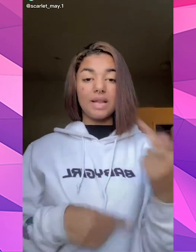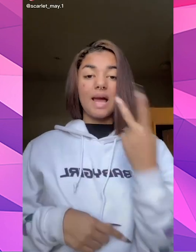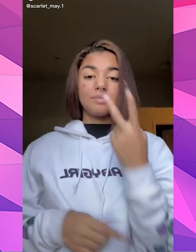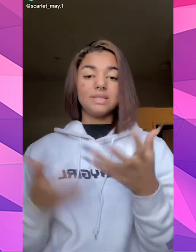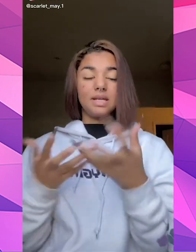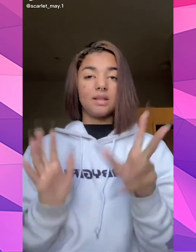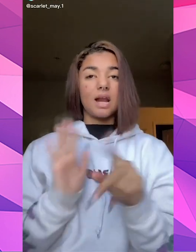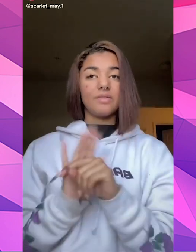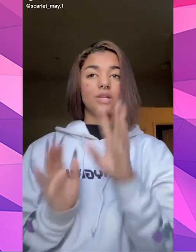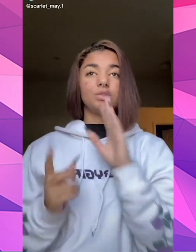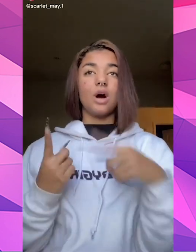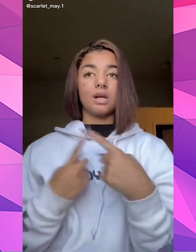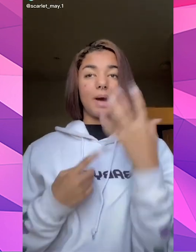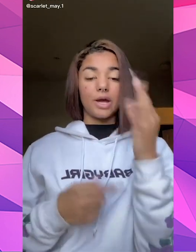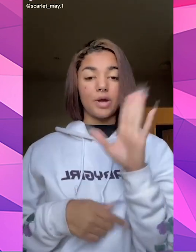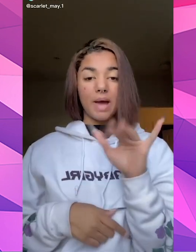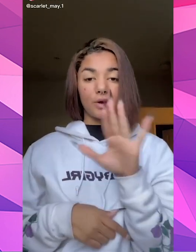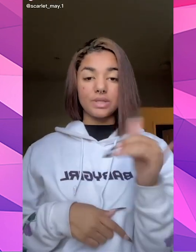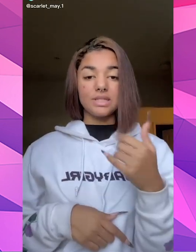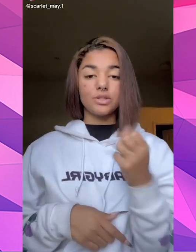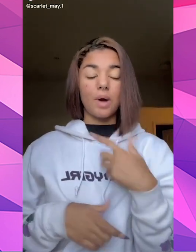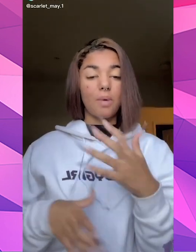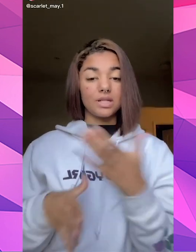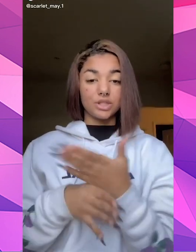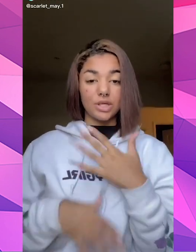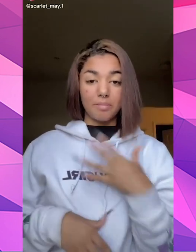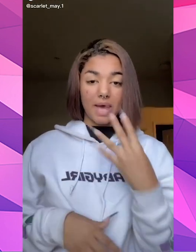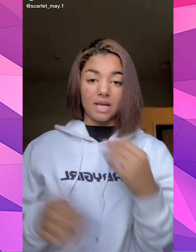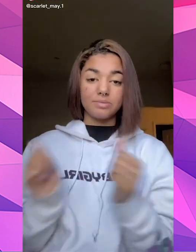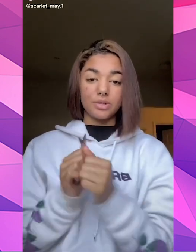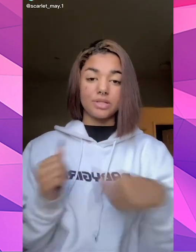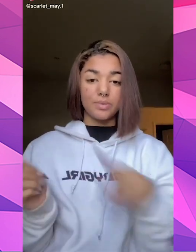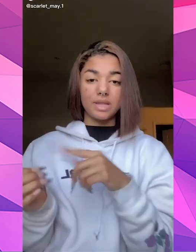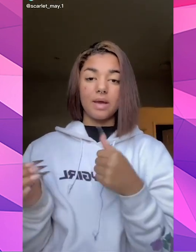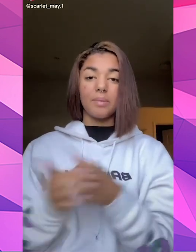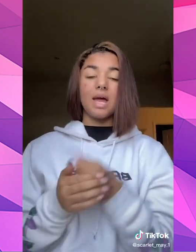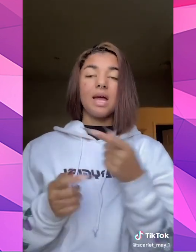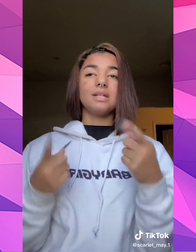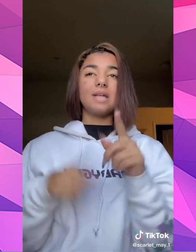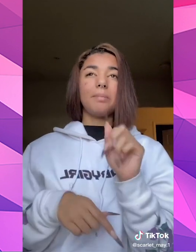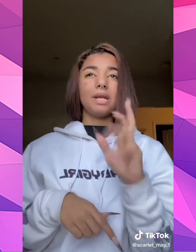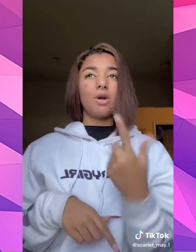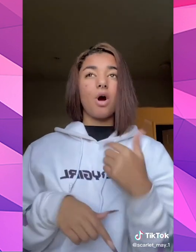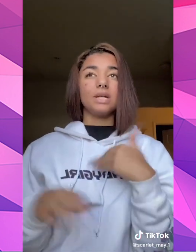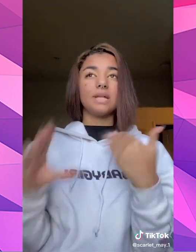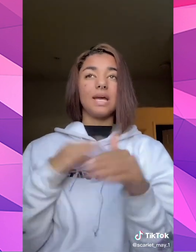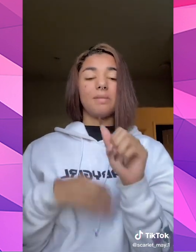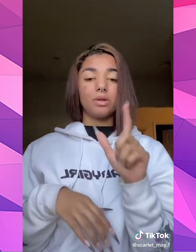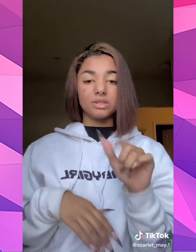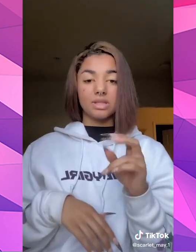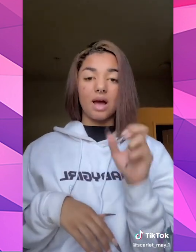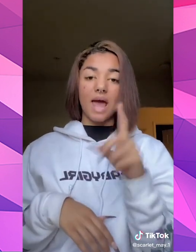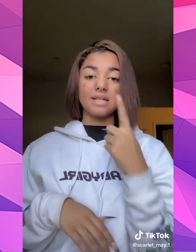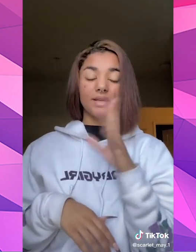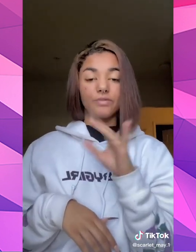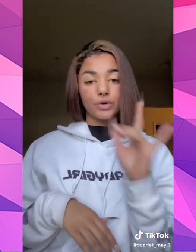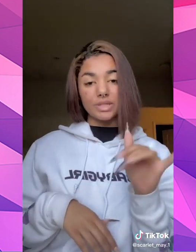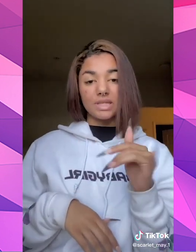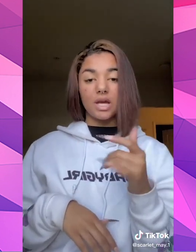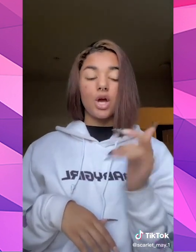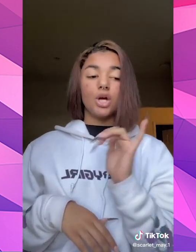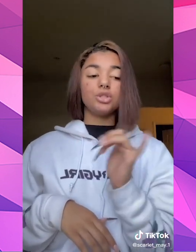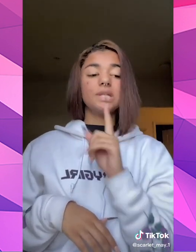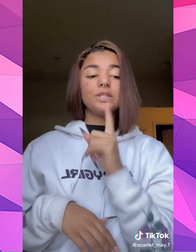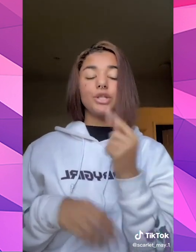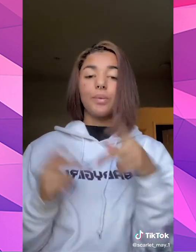So lately I've been seeing a lot of videos talking about hair by Chrissy So I wanted to share my experience with them This happened in August I emailed the salon asking for